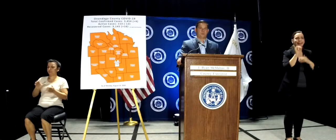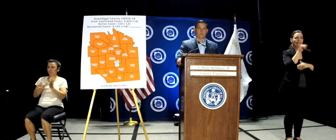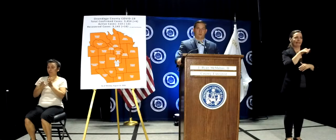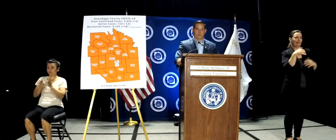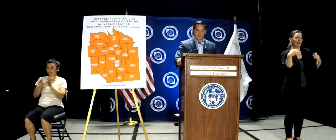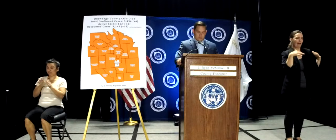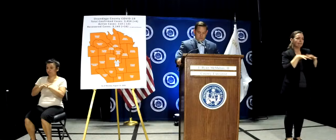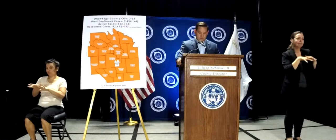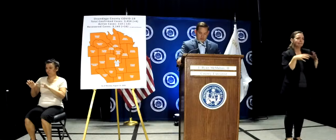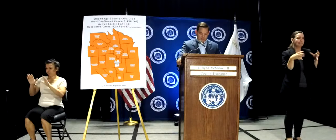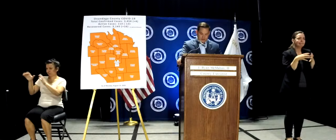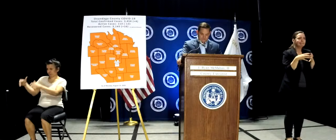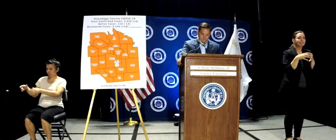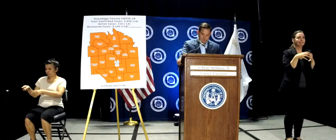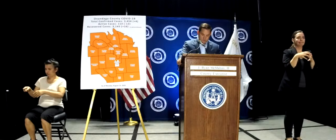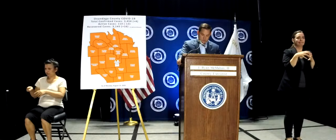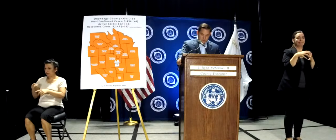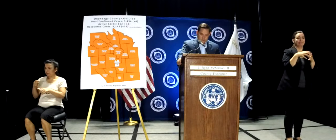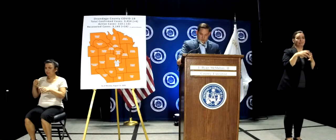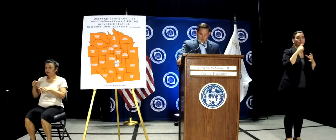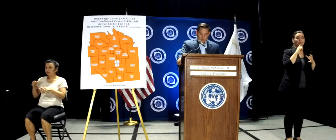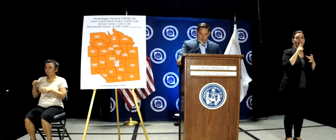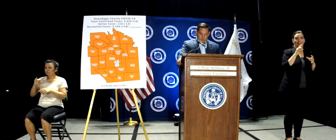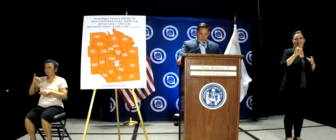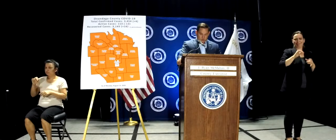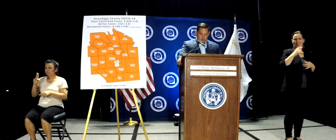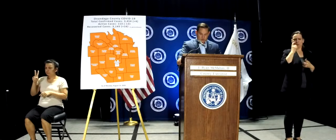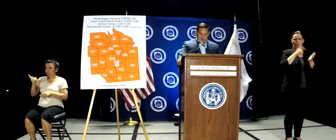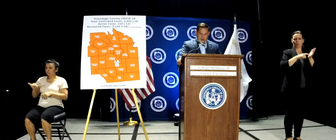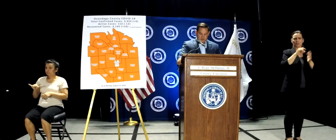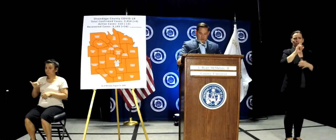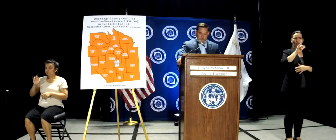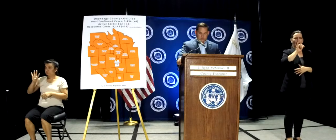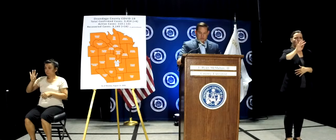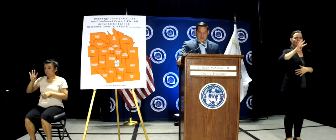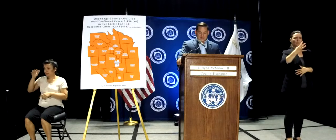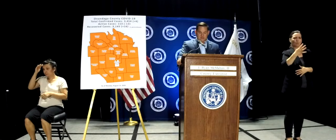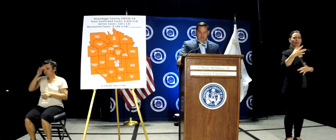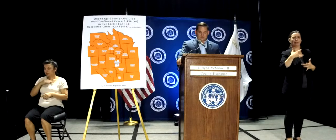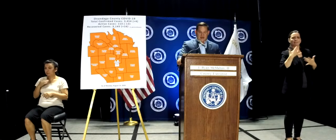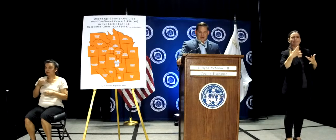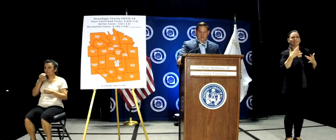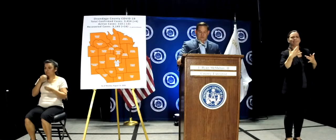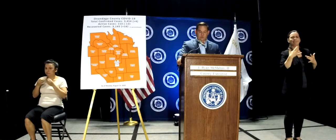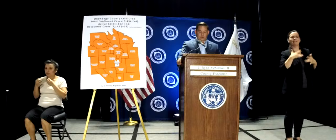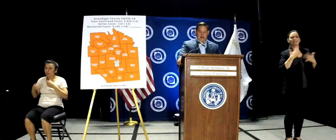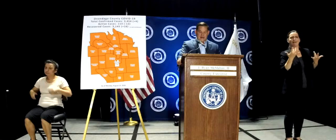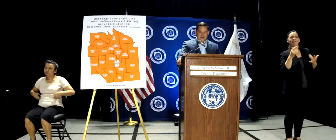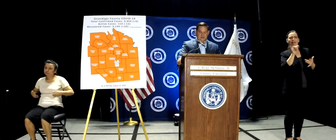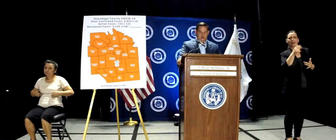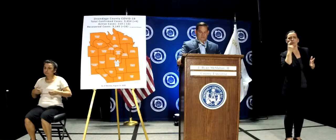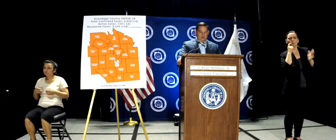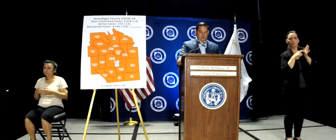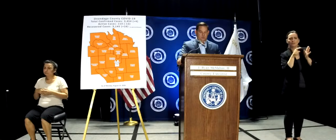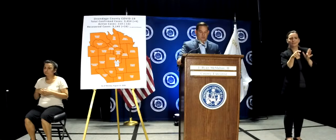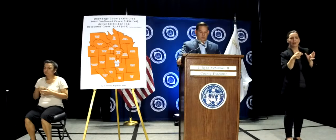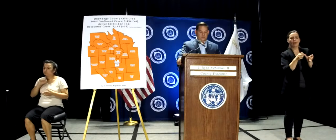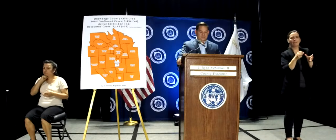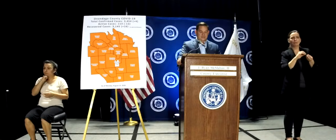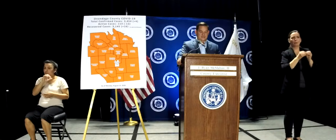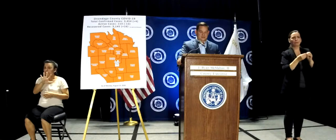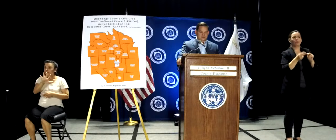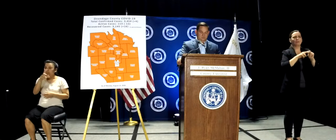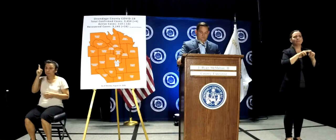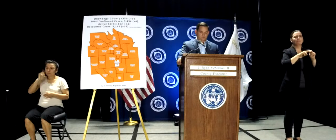4th, the week going in and out of that. When we look at children ages 5 through 9, there have been